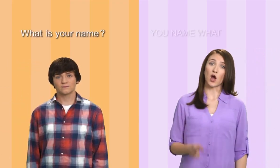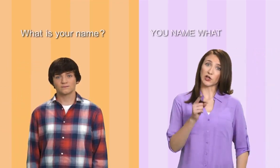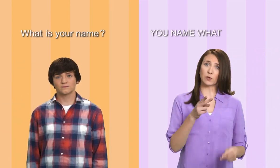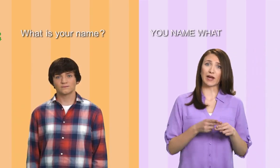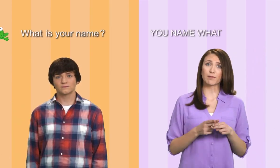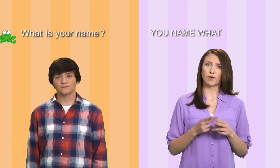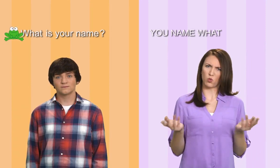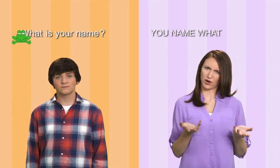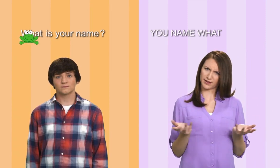You name what?